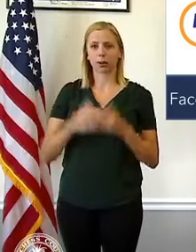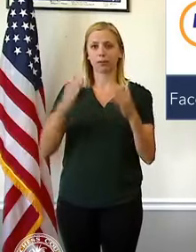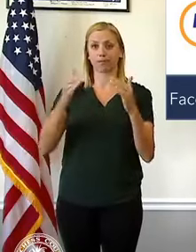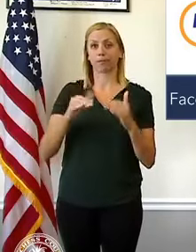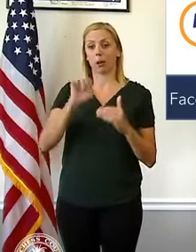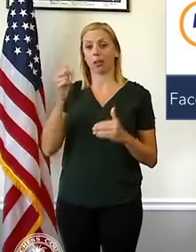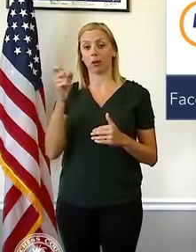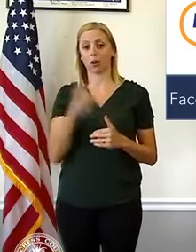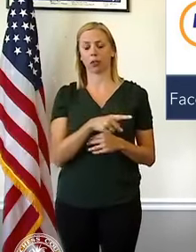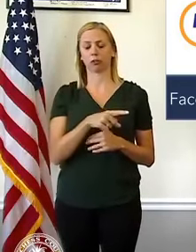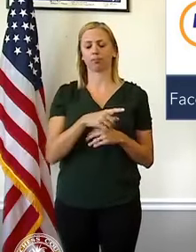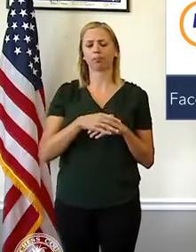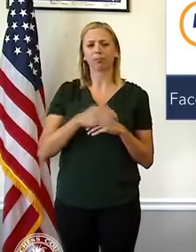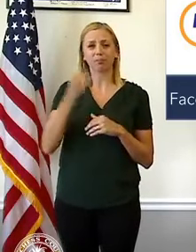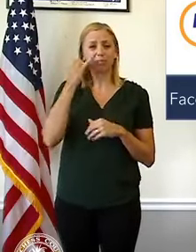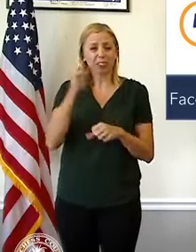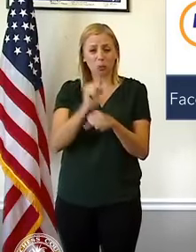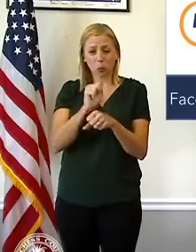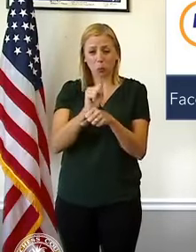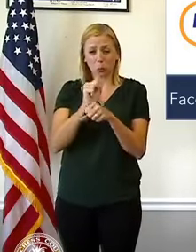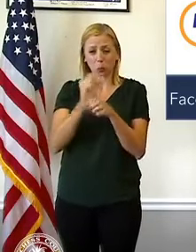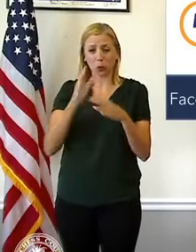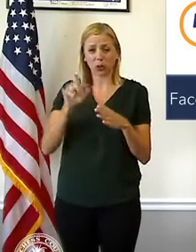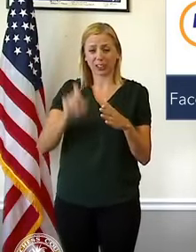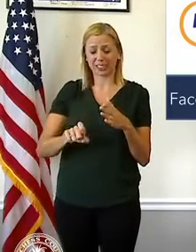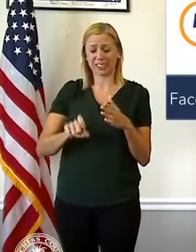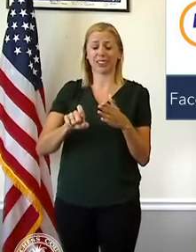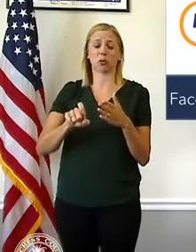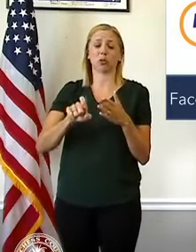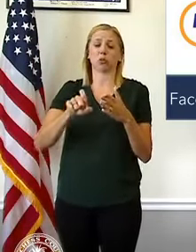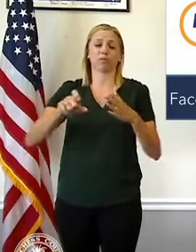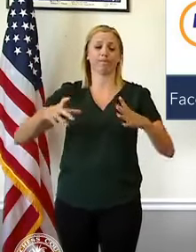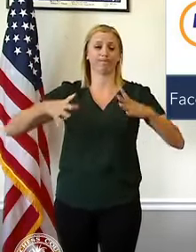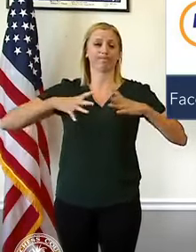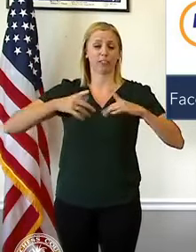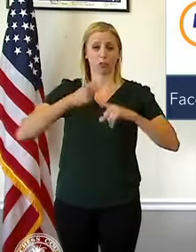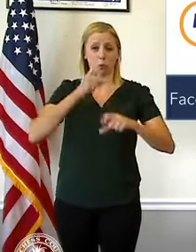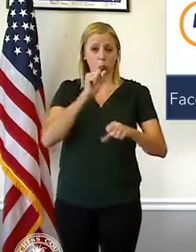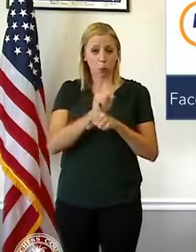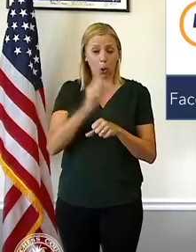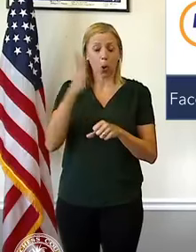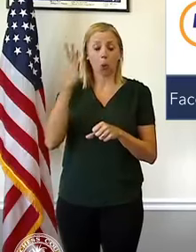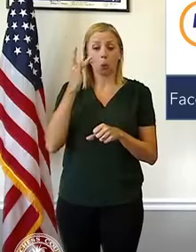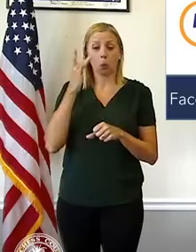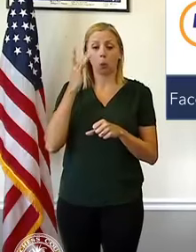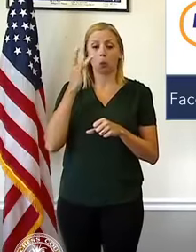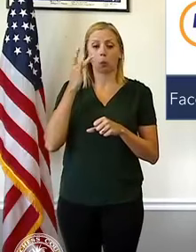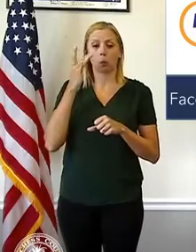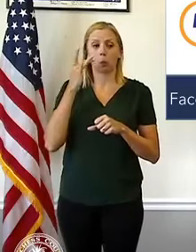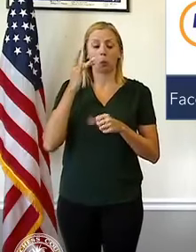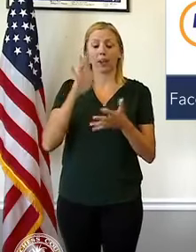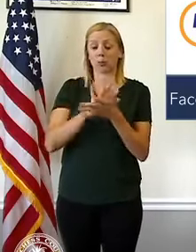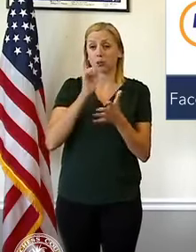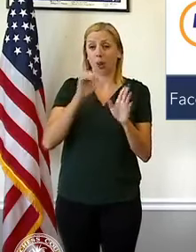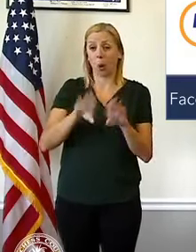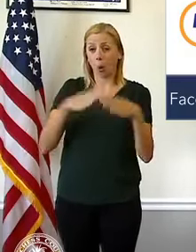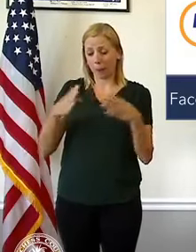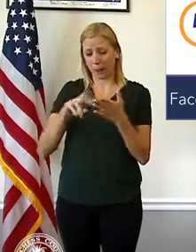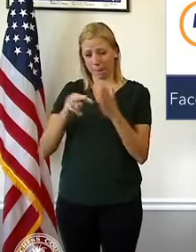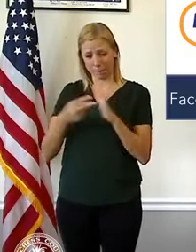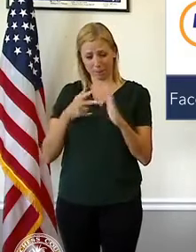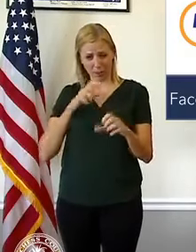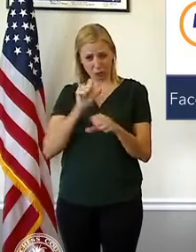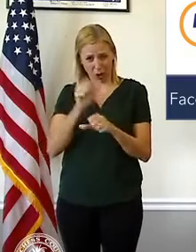Joseph, if an employee needs time off for homeschooling because schools aren't opening, can the business hire someone to replace them?